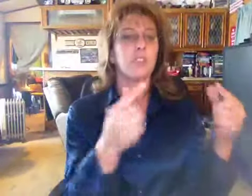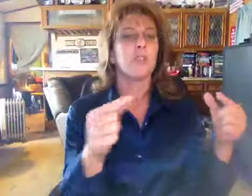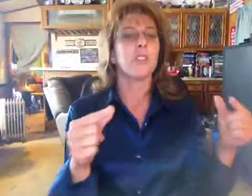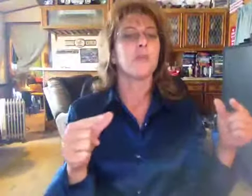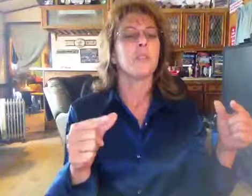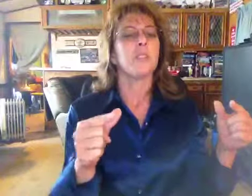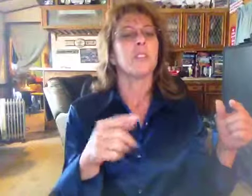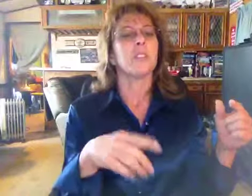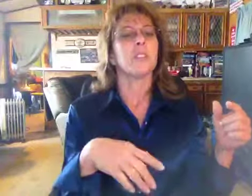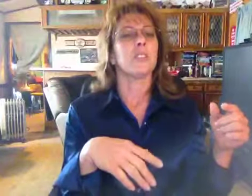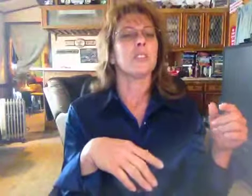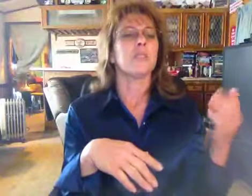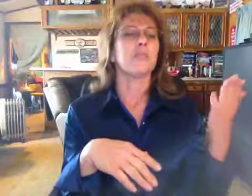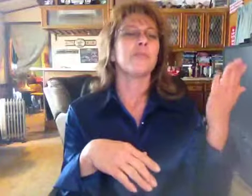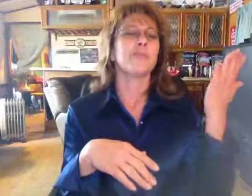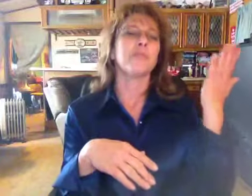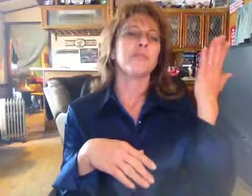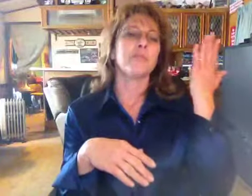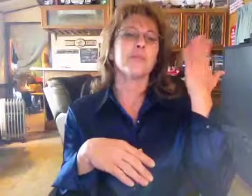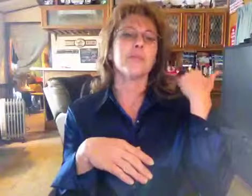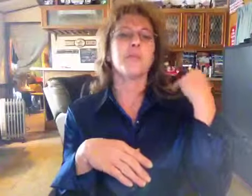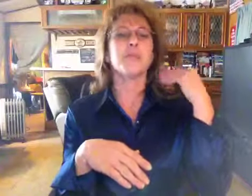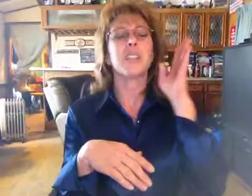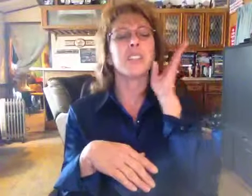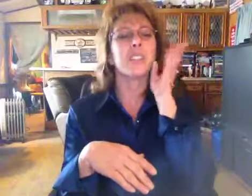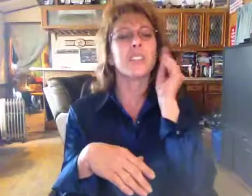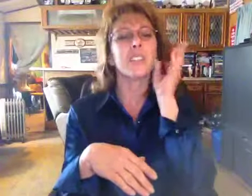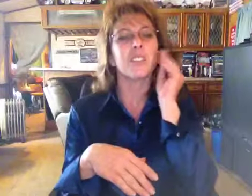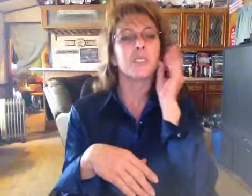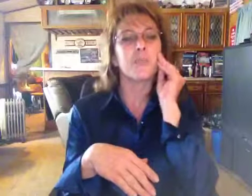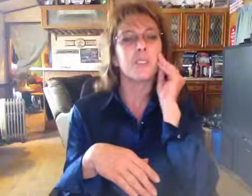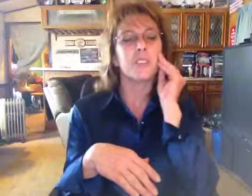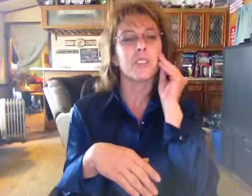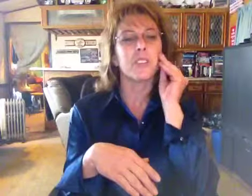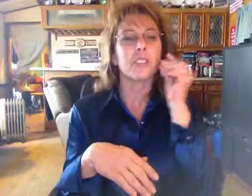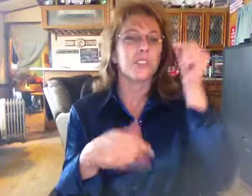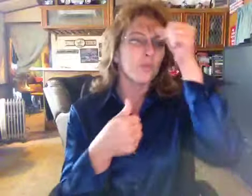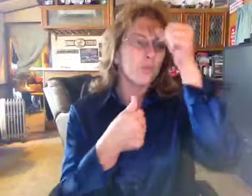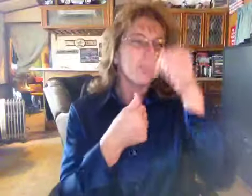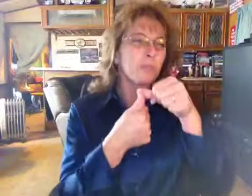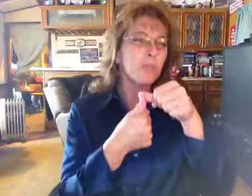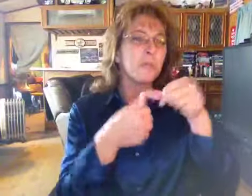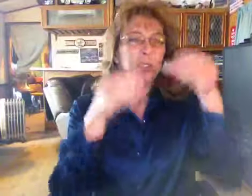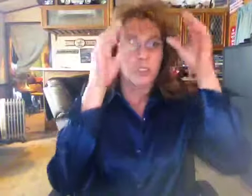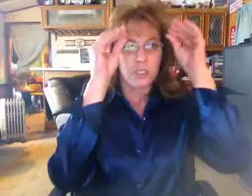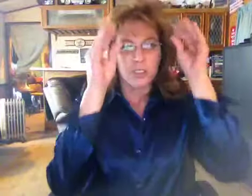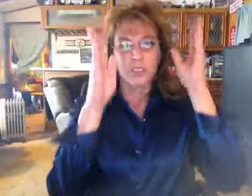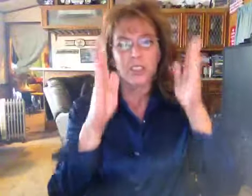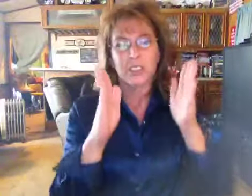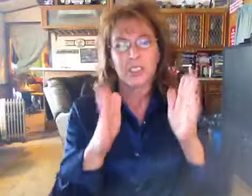their days at school in which, the professor, sort of a mad professor, mad